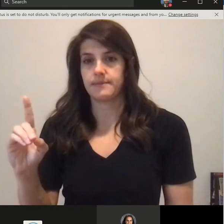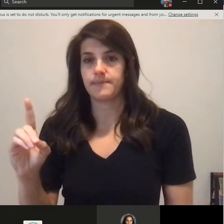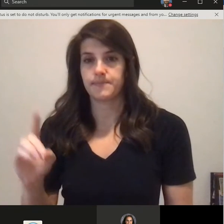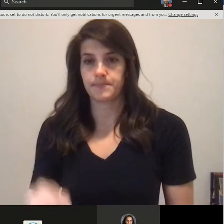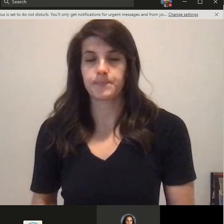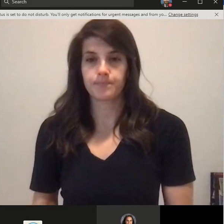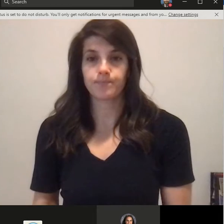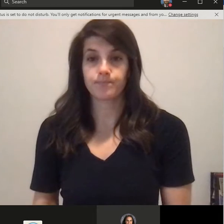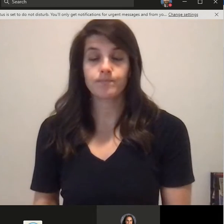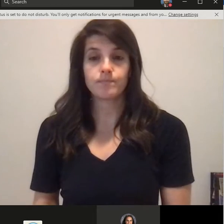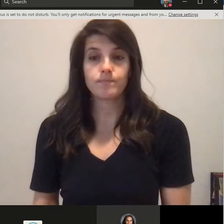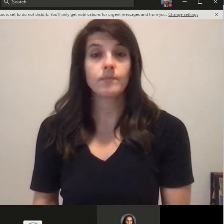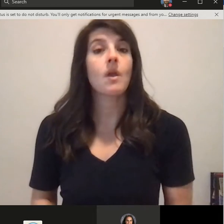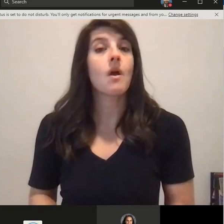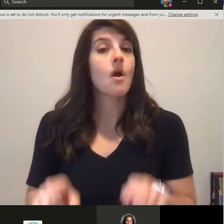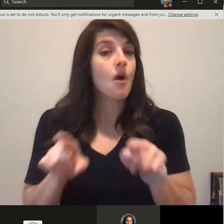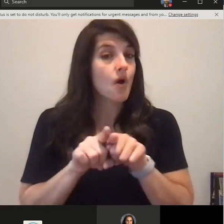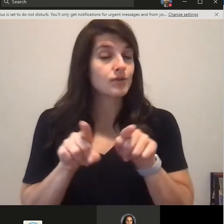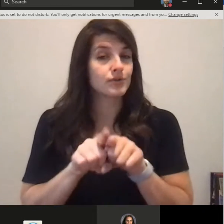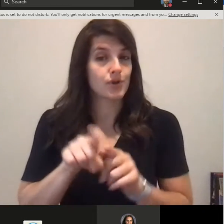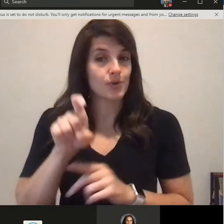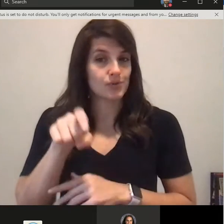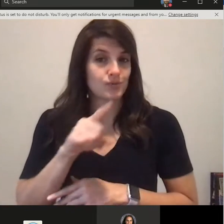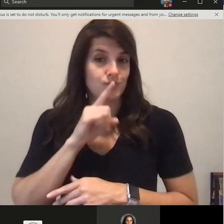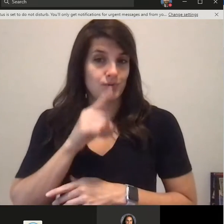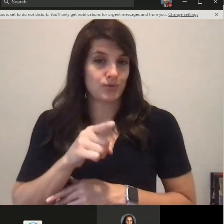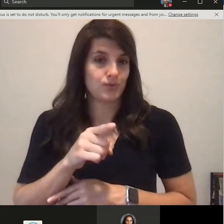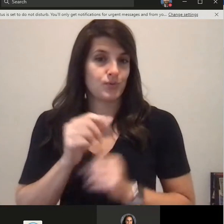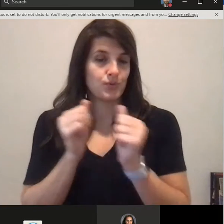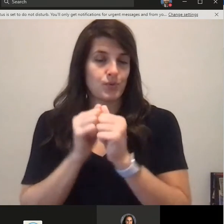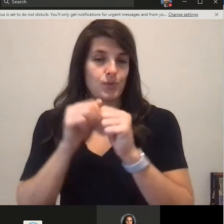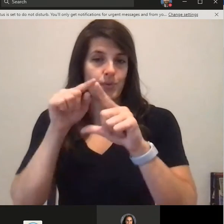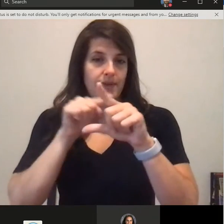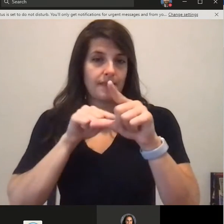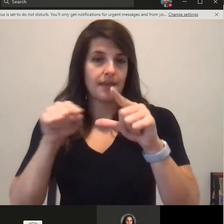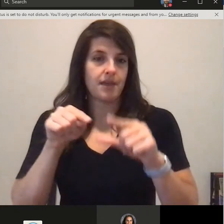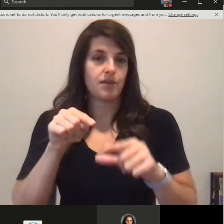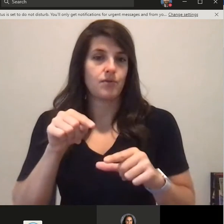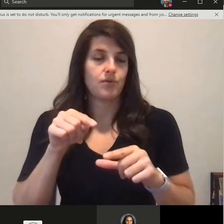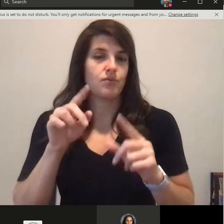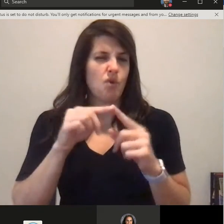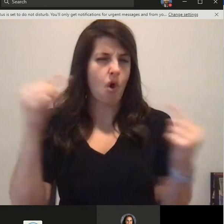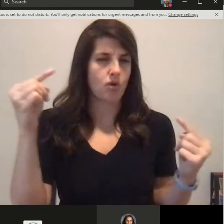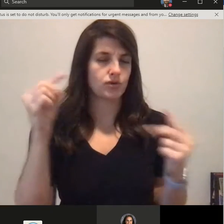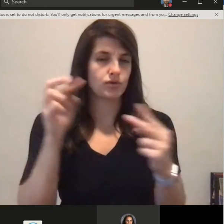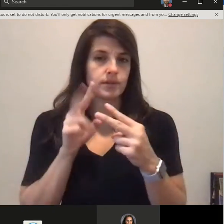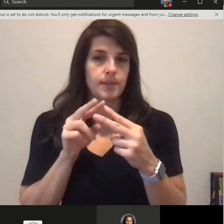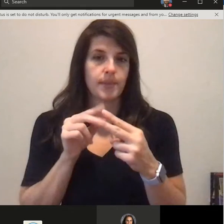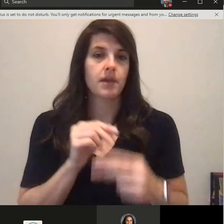and that is also true for our angles here, our alternate pair CIH